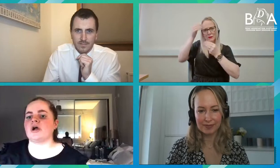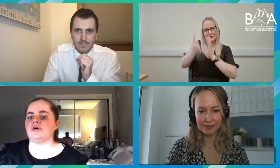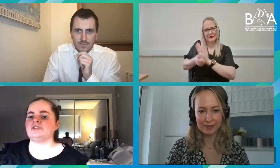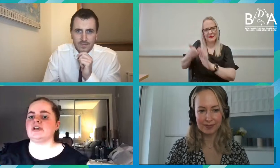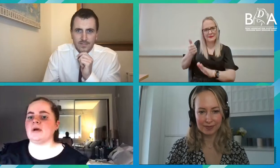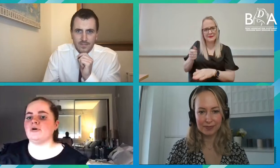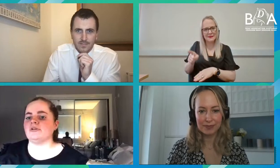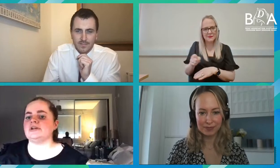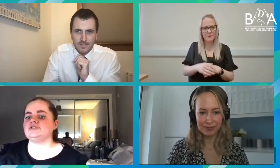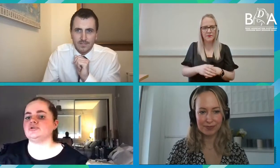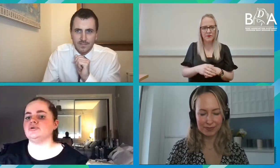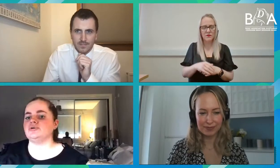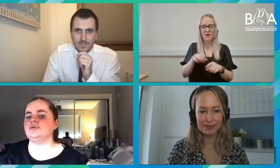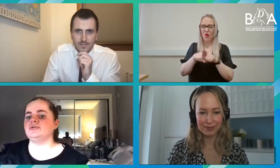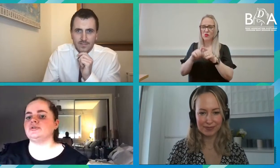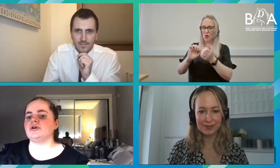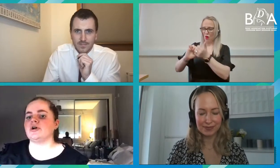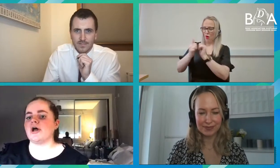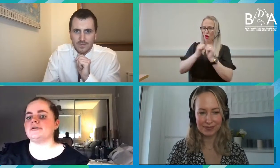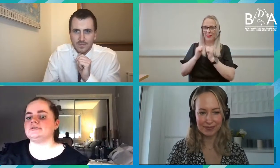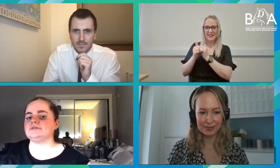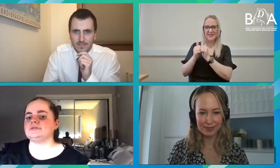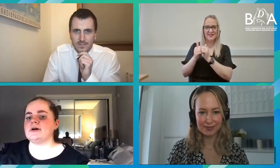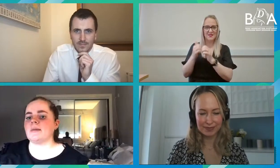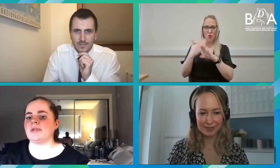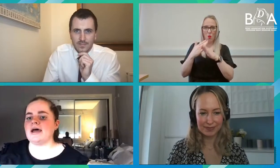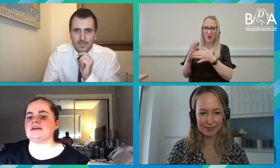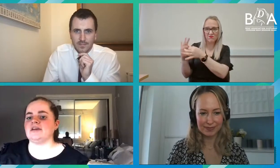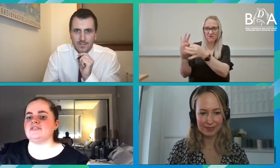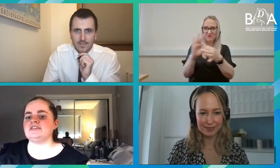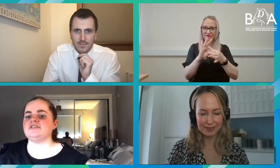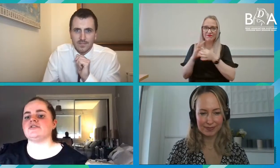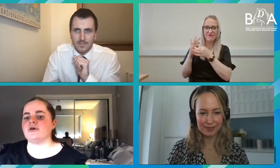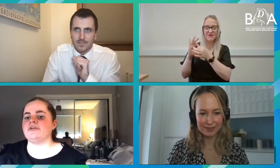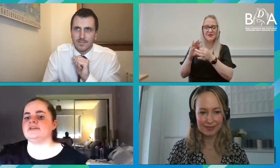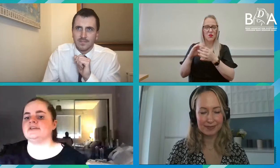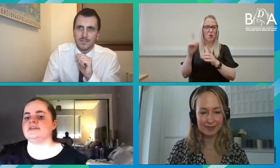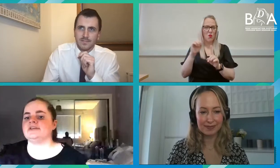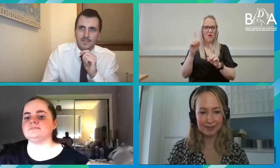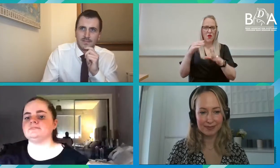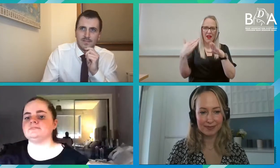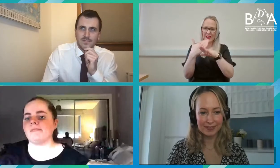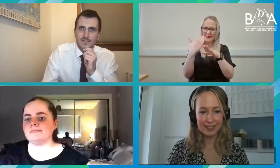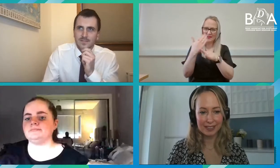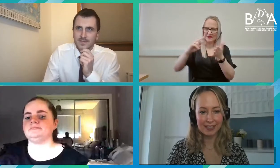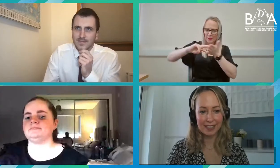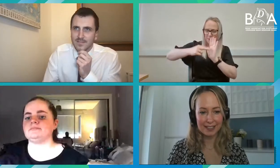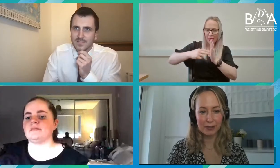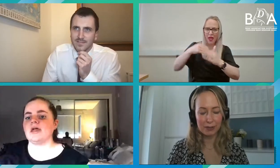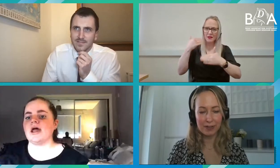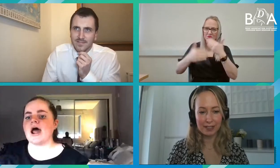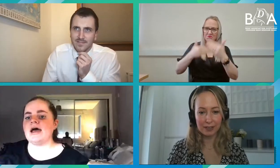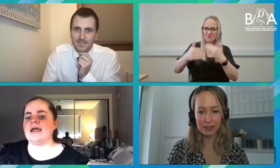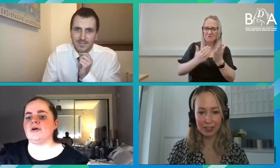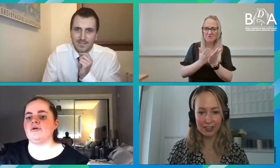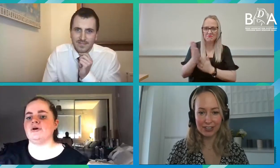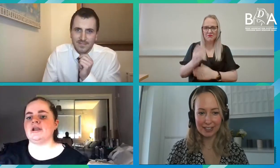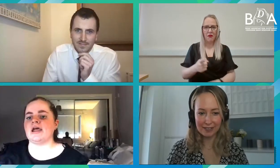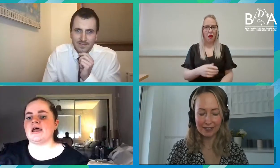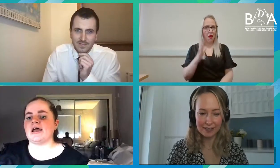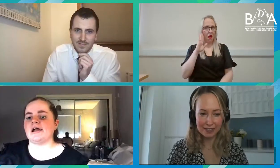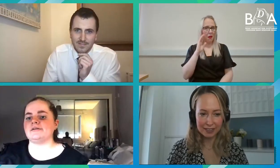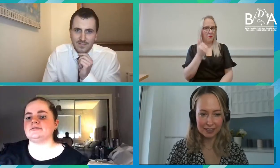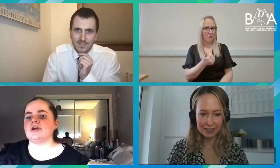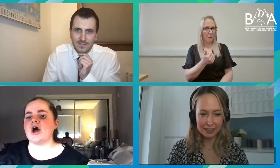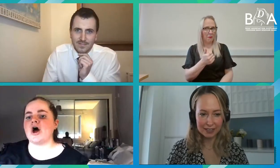and work alongside my colleagues to plan activities throughout the day. That sounds And then really good.